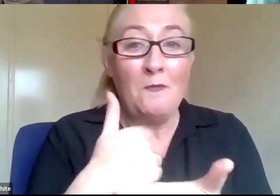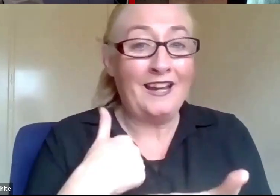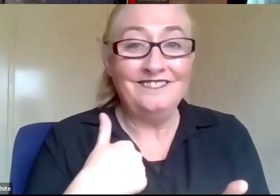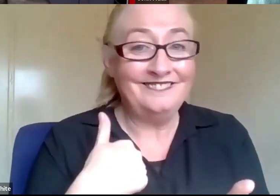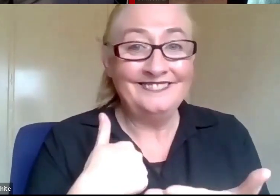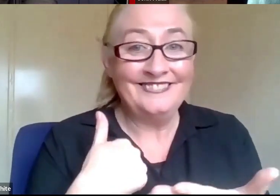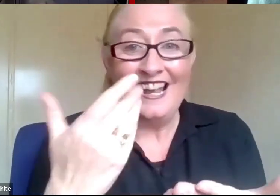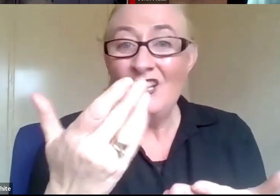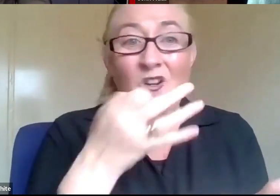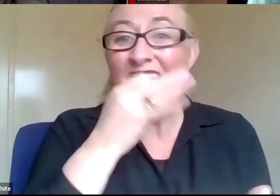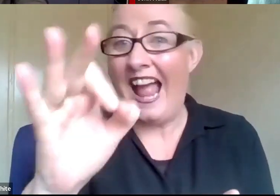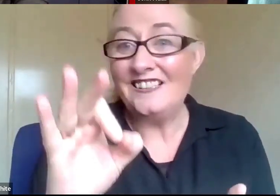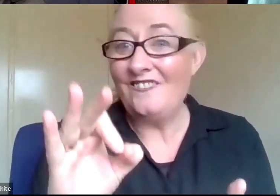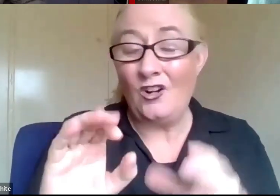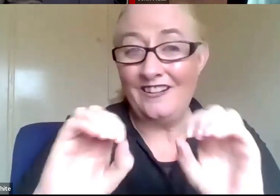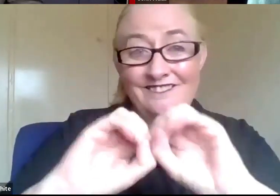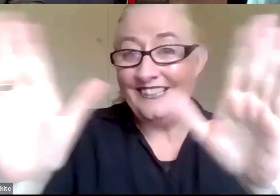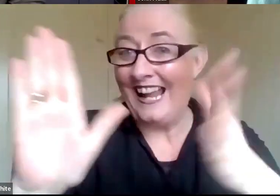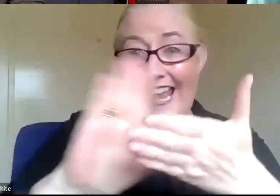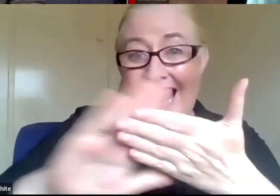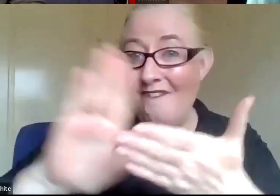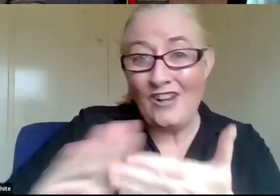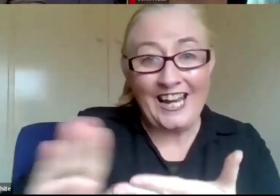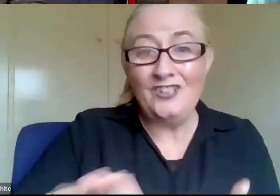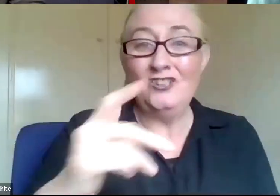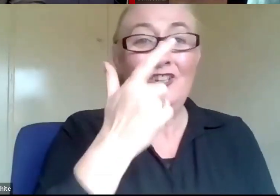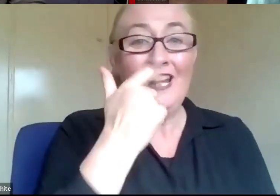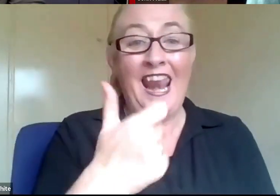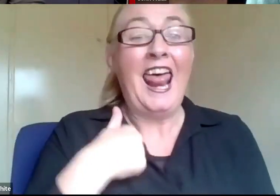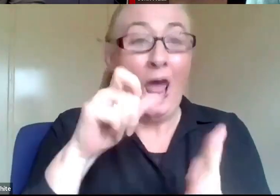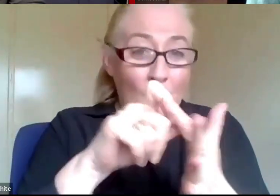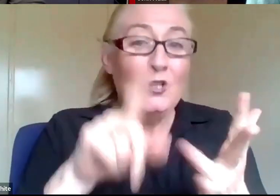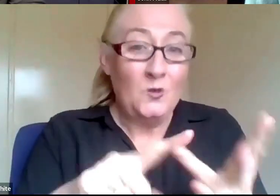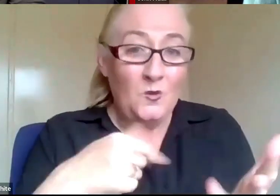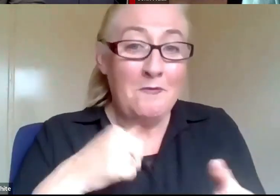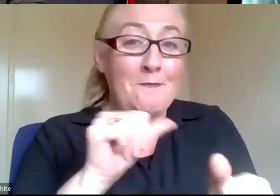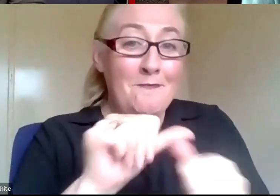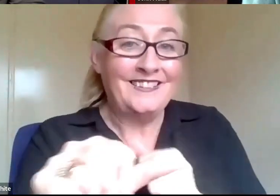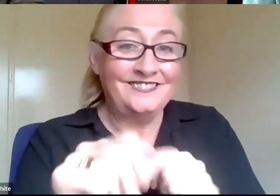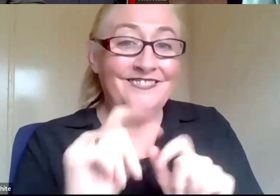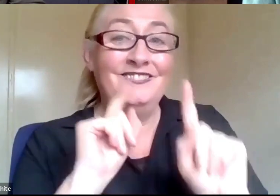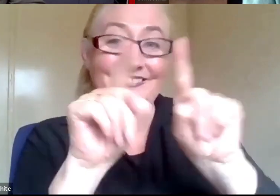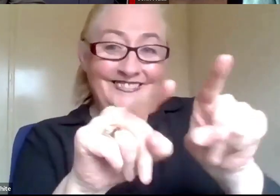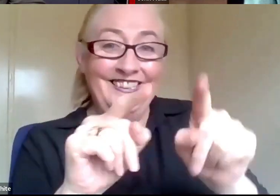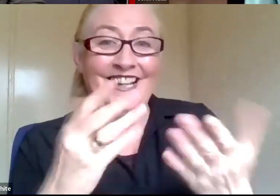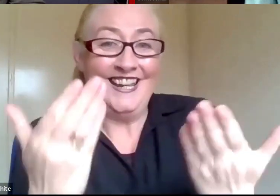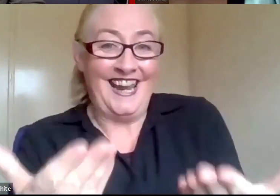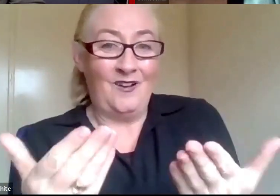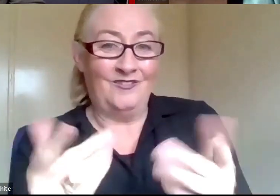and I will do my best. Over to you, Sarah.